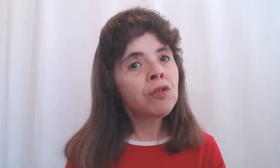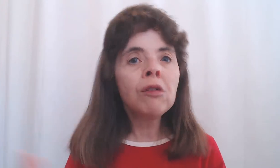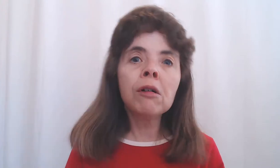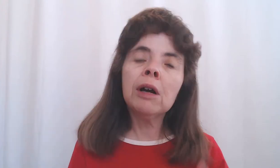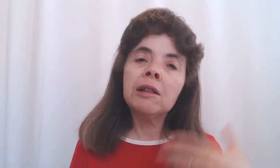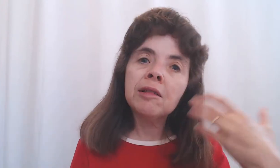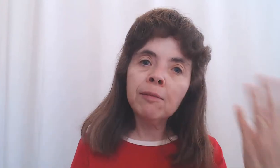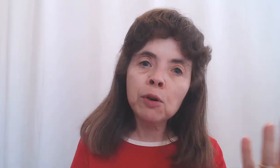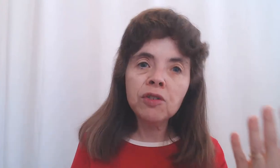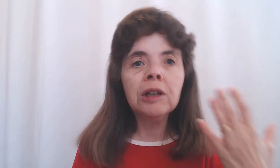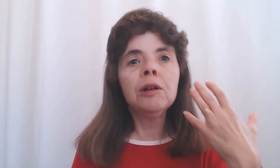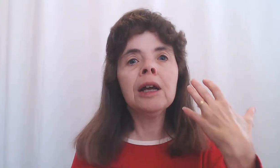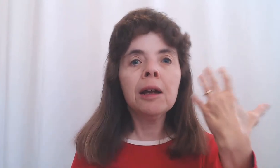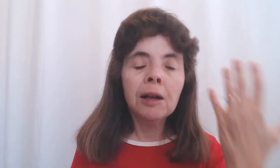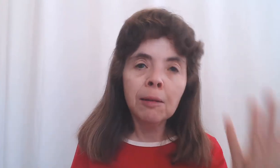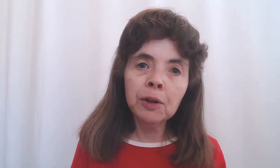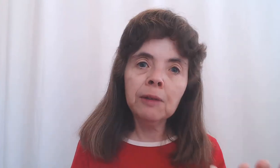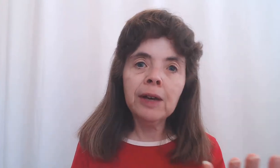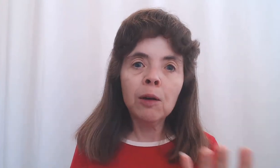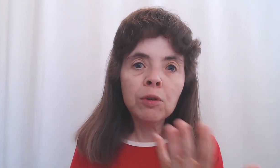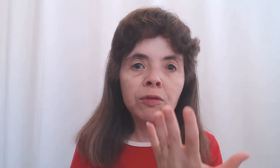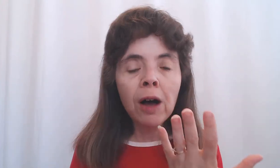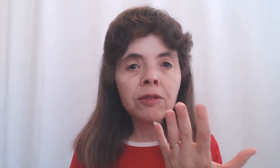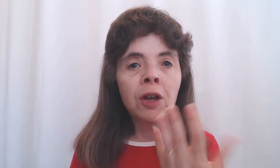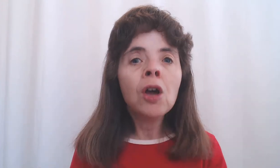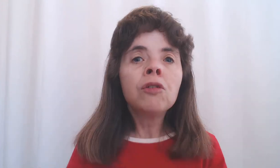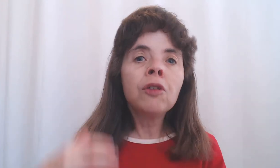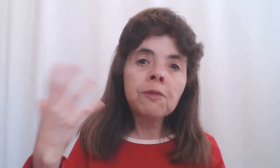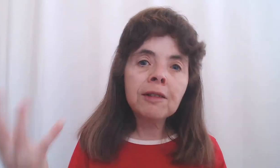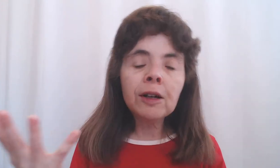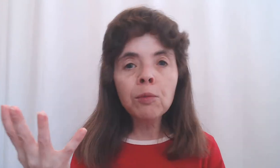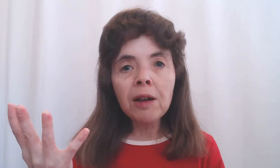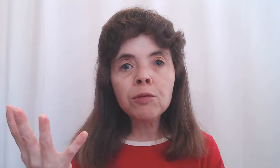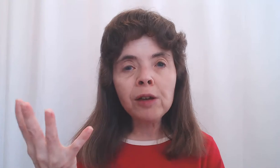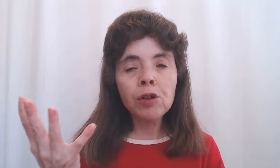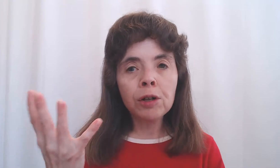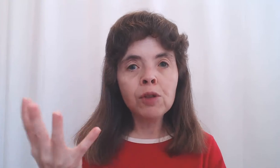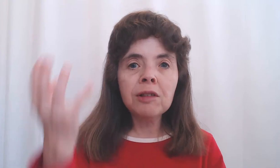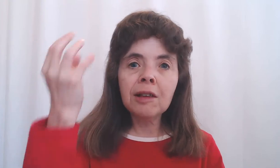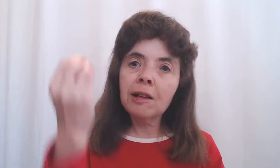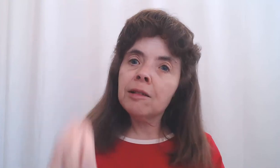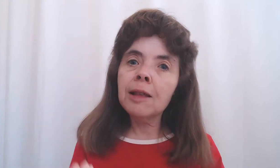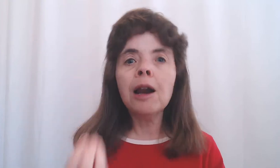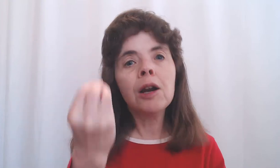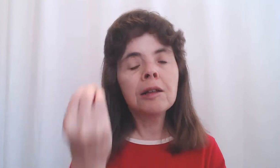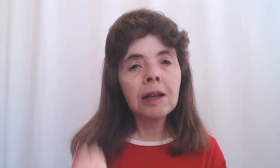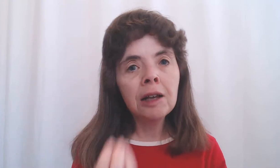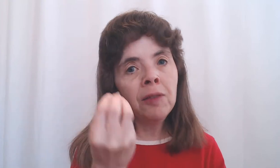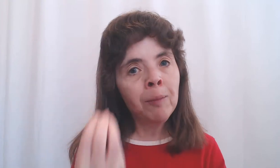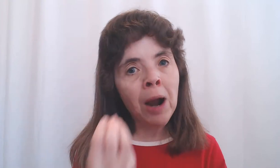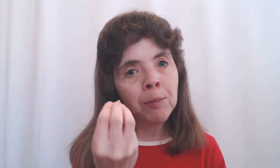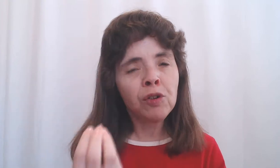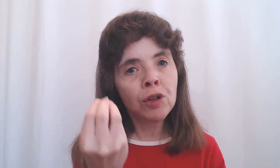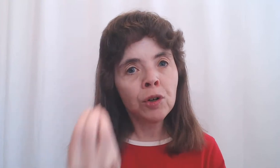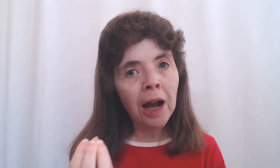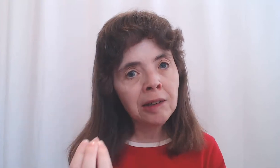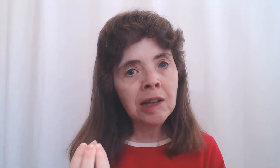true instead of persecuting it and believing it was false. So the physical resurrection of Jesus is there. It's in that propositional content